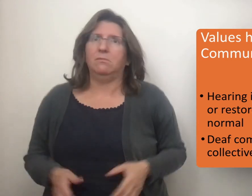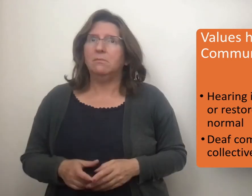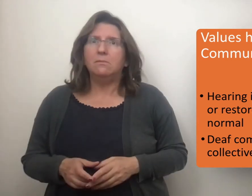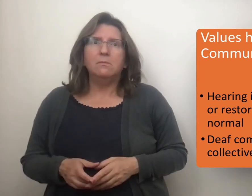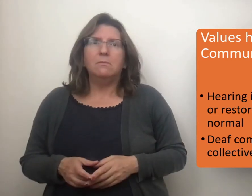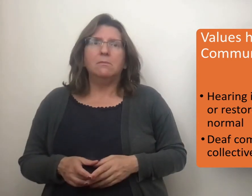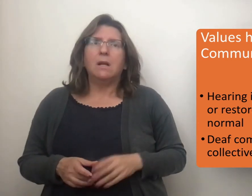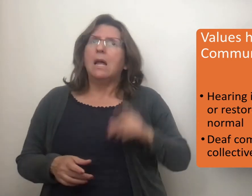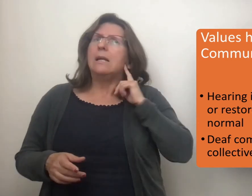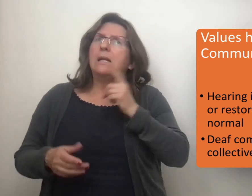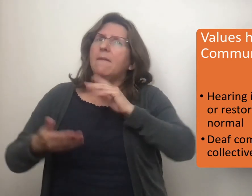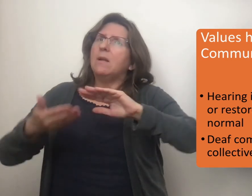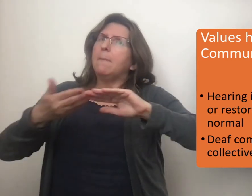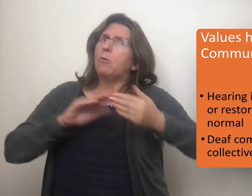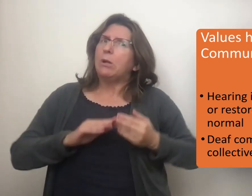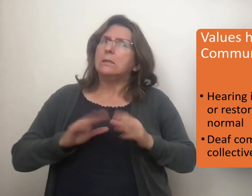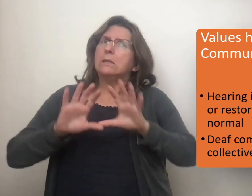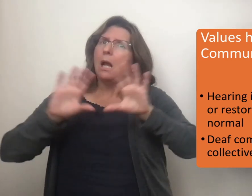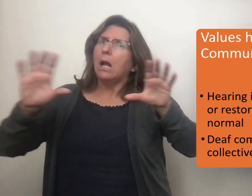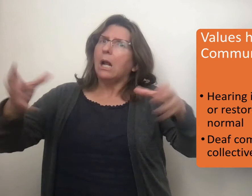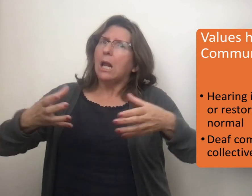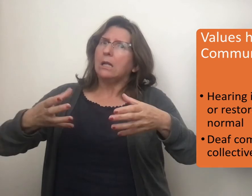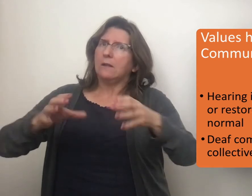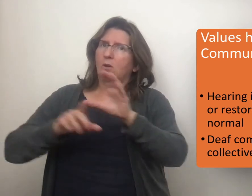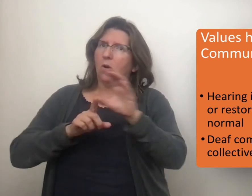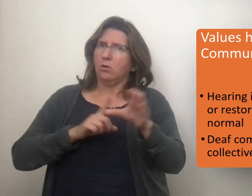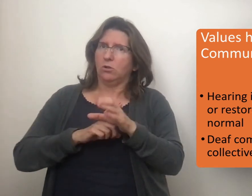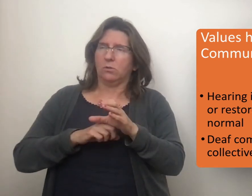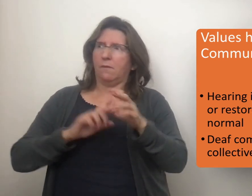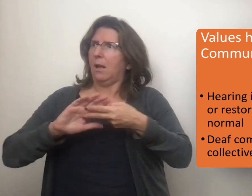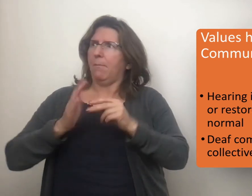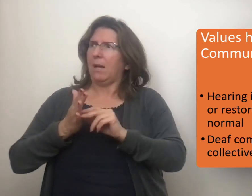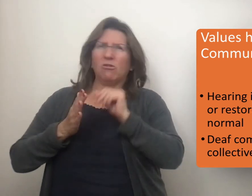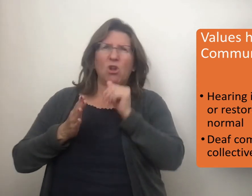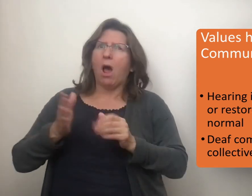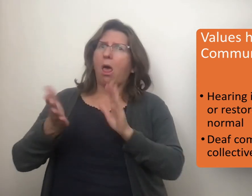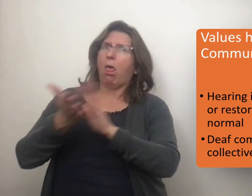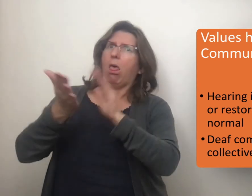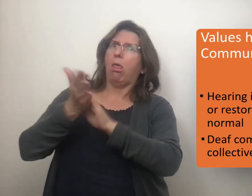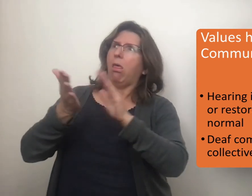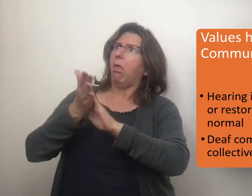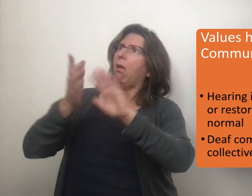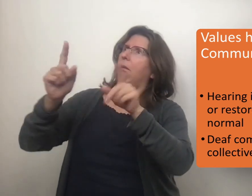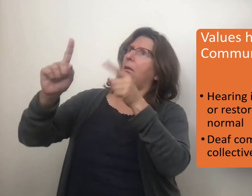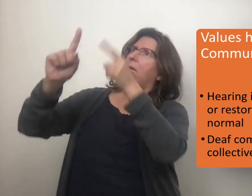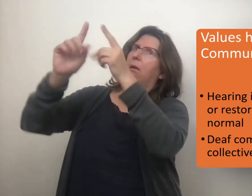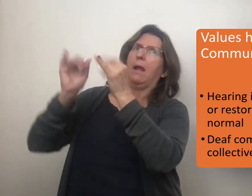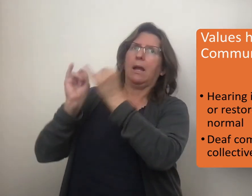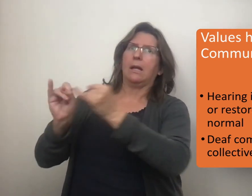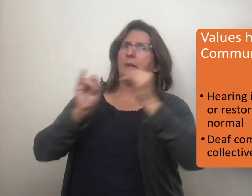Deafness is completely normal. As a collective culture, the achievements of the individual are not